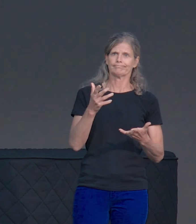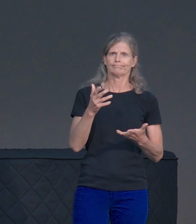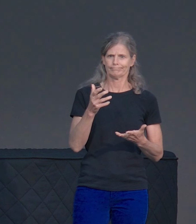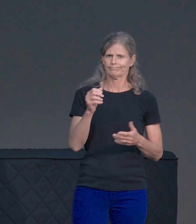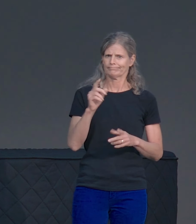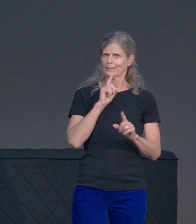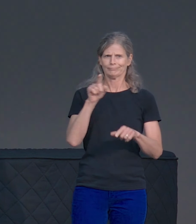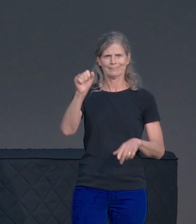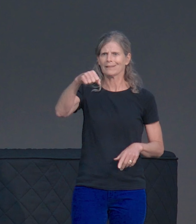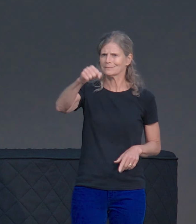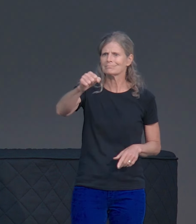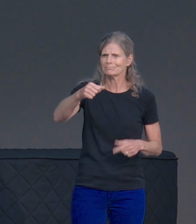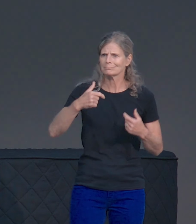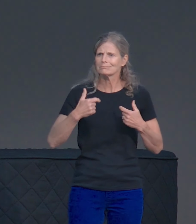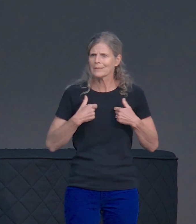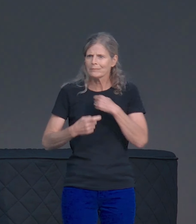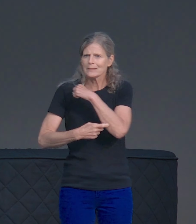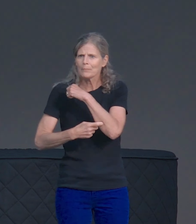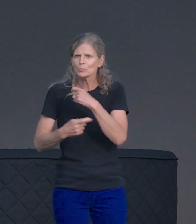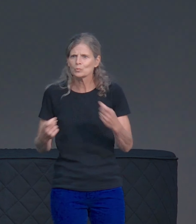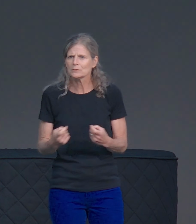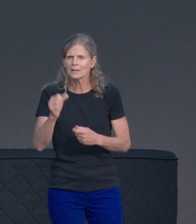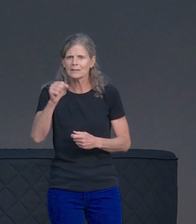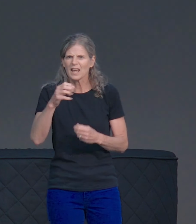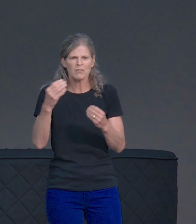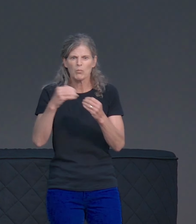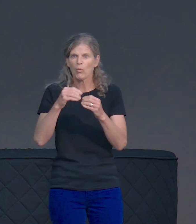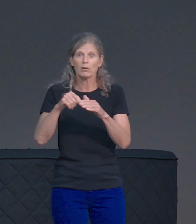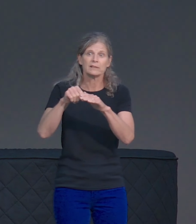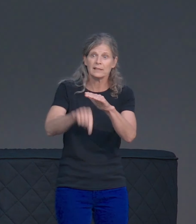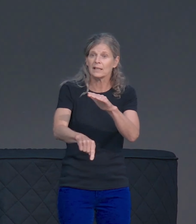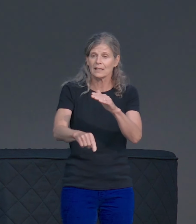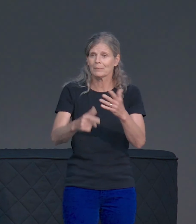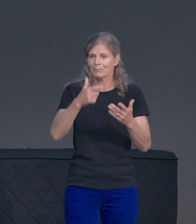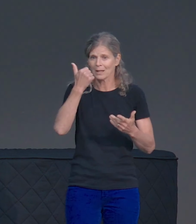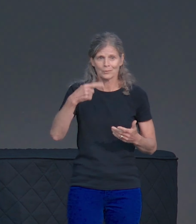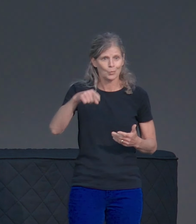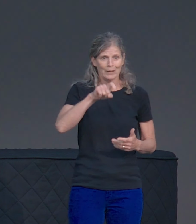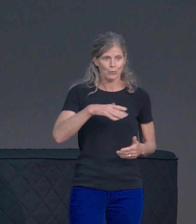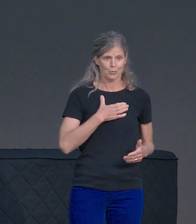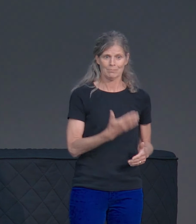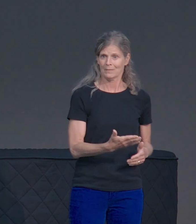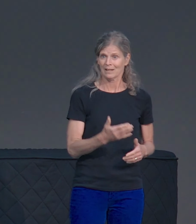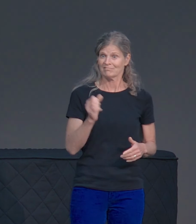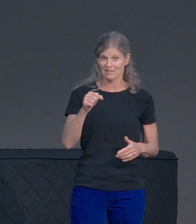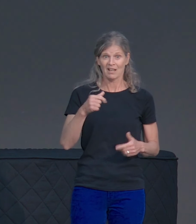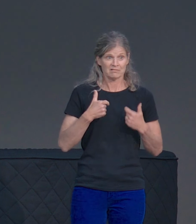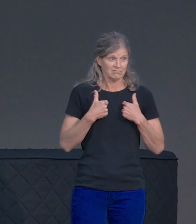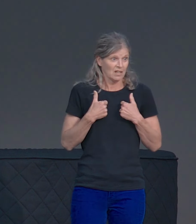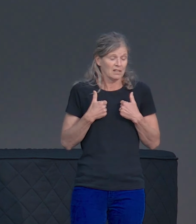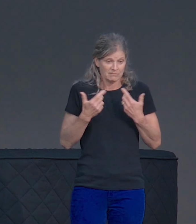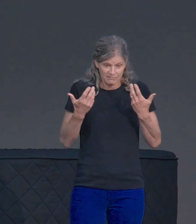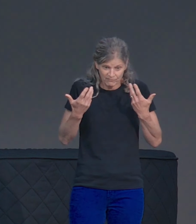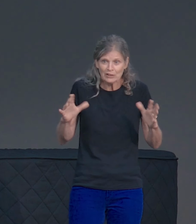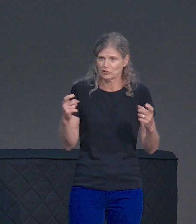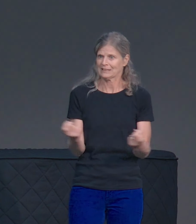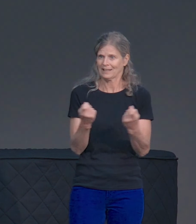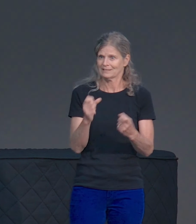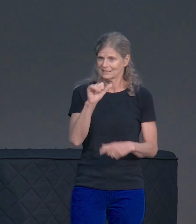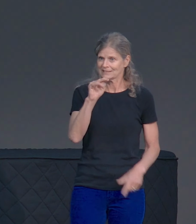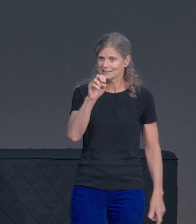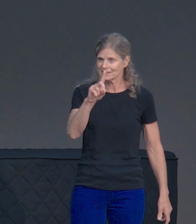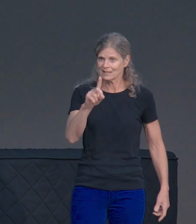yes, I have been tempted to sin. And it goes beyond that because we all must admit, yes, I have sinned.